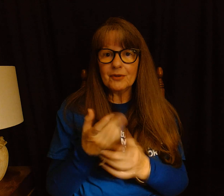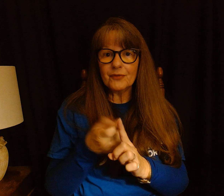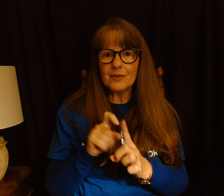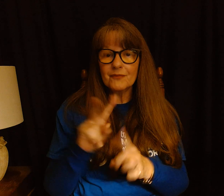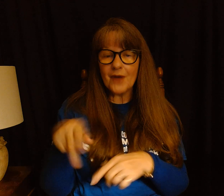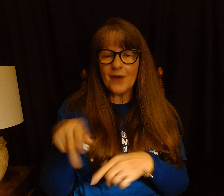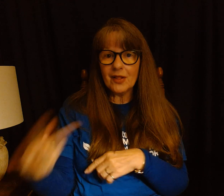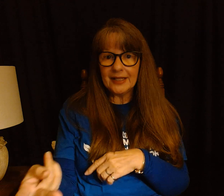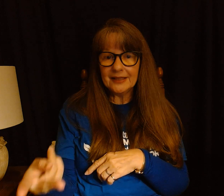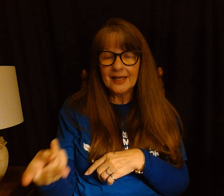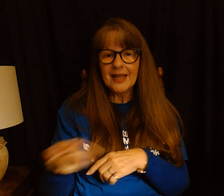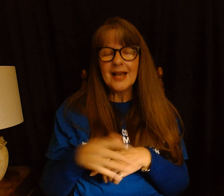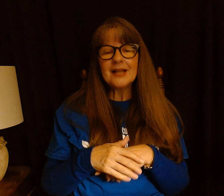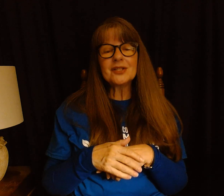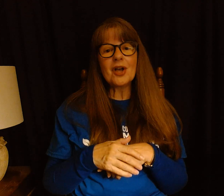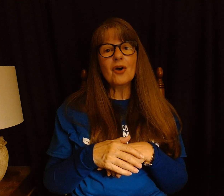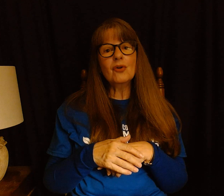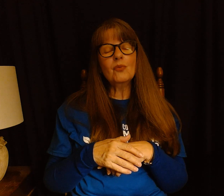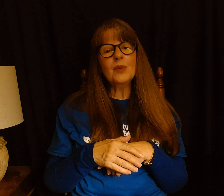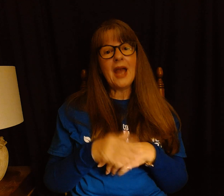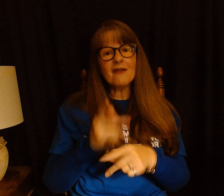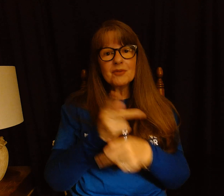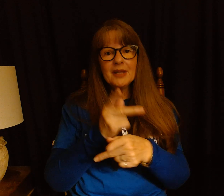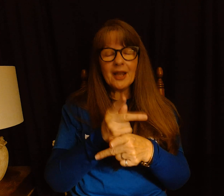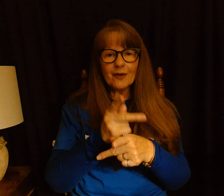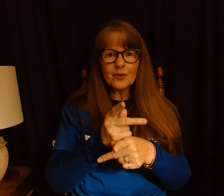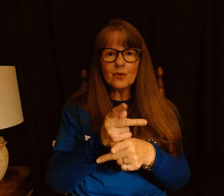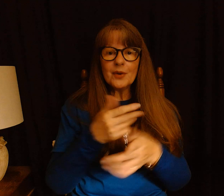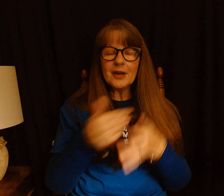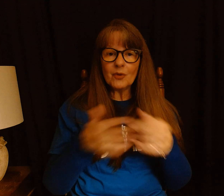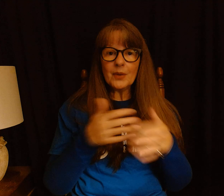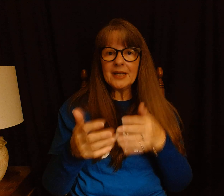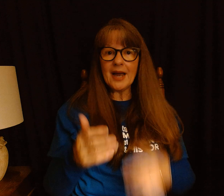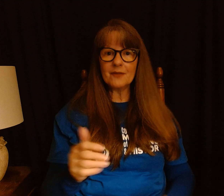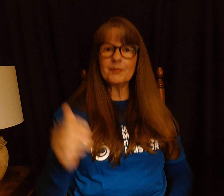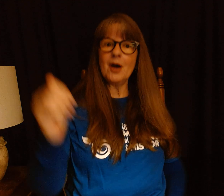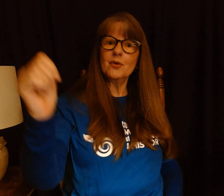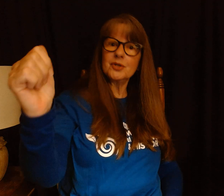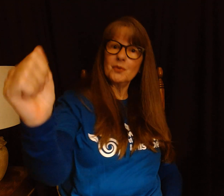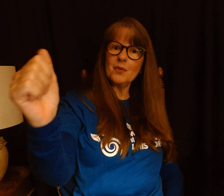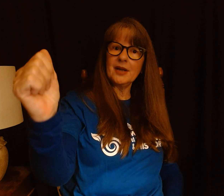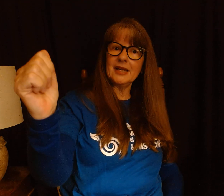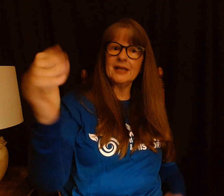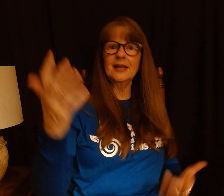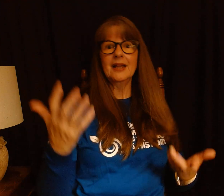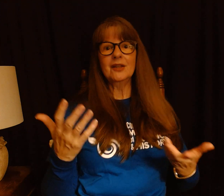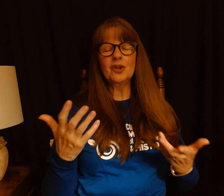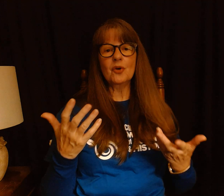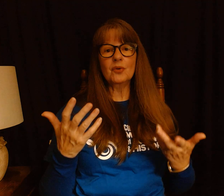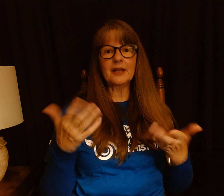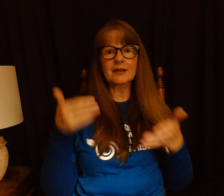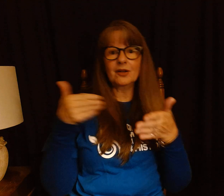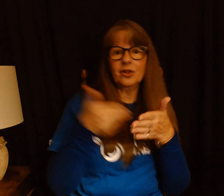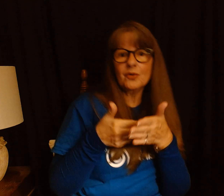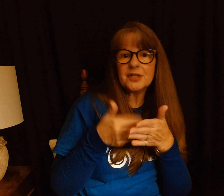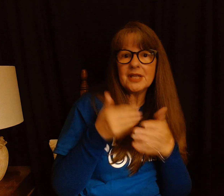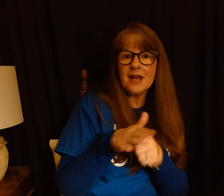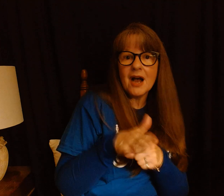from falling. So we have to be careful whenever we kind of pose and we want to get, like a close enough